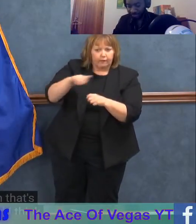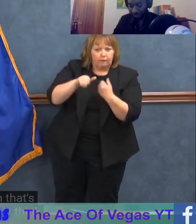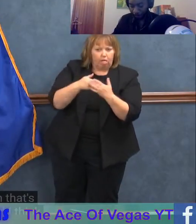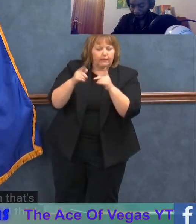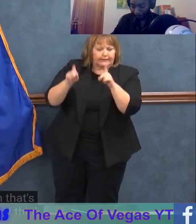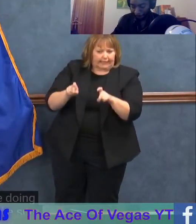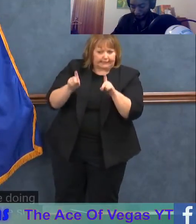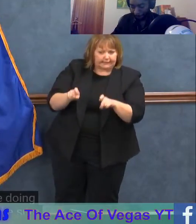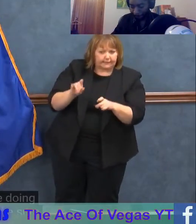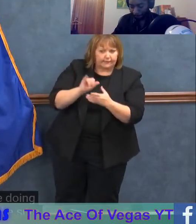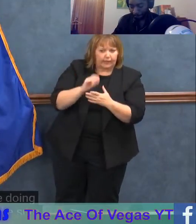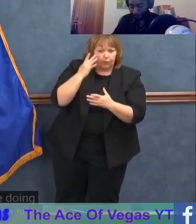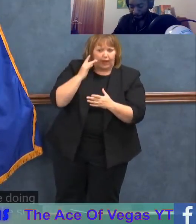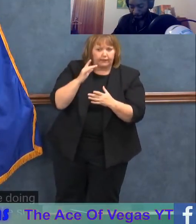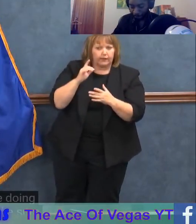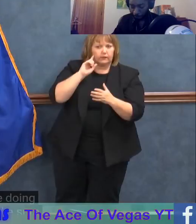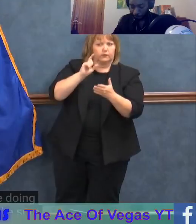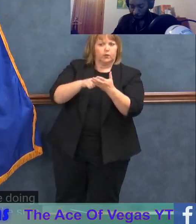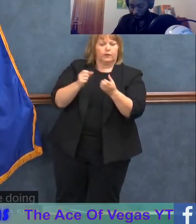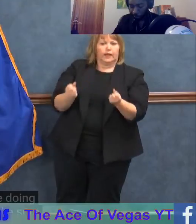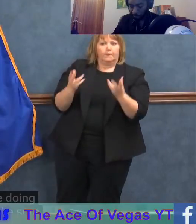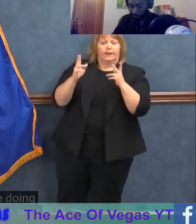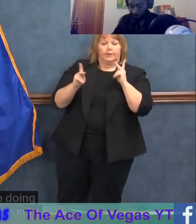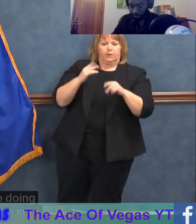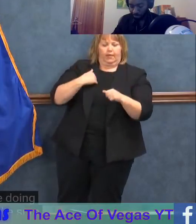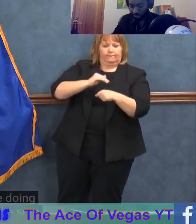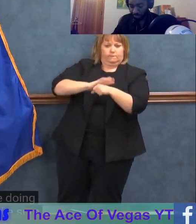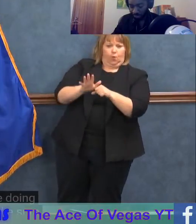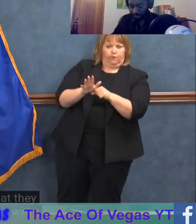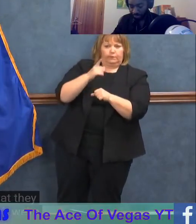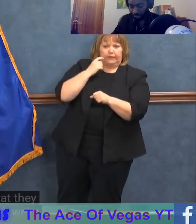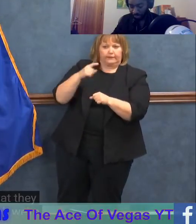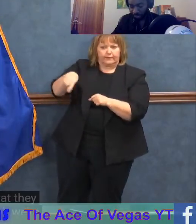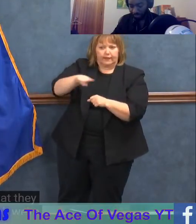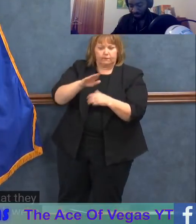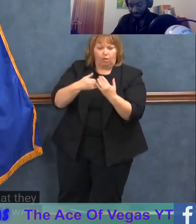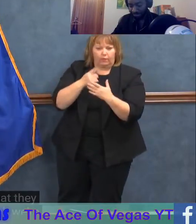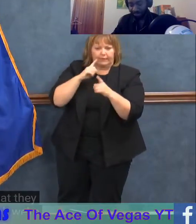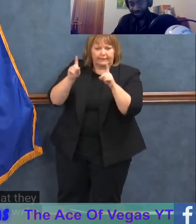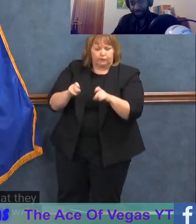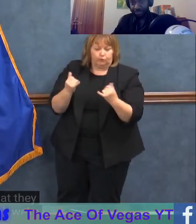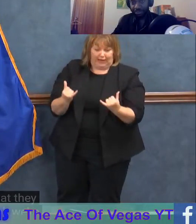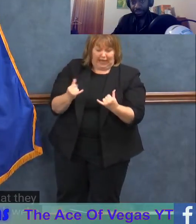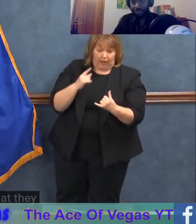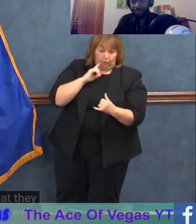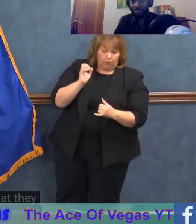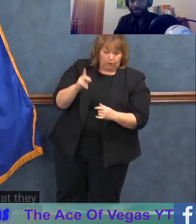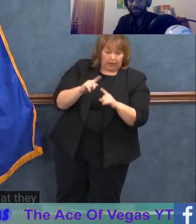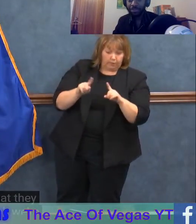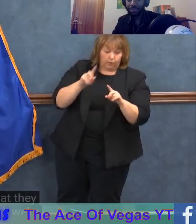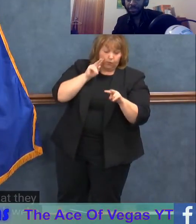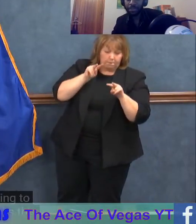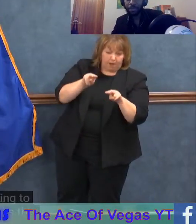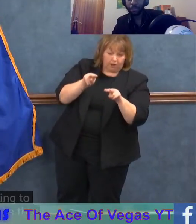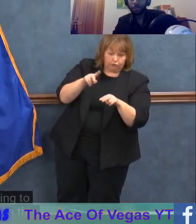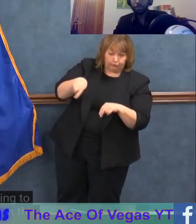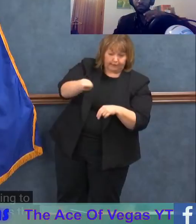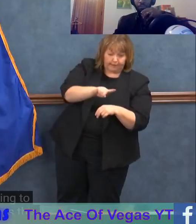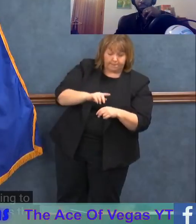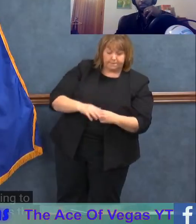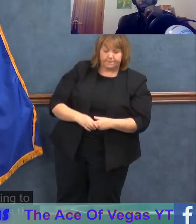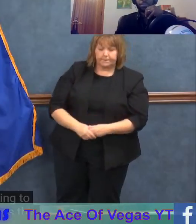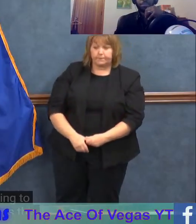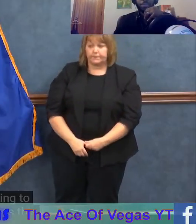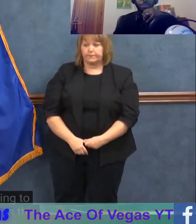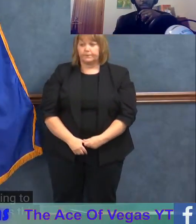We're doing everything we can to make sure that they get the care that they need. And right now, I think we're okay, but we're continuing to monitor that situation. Does